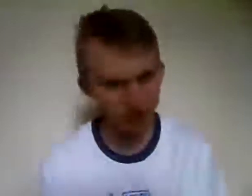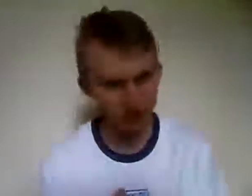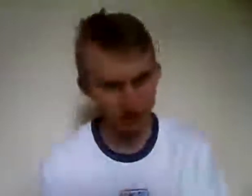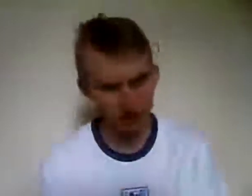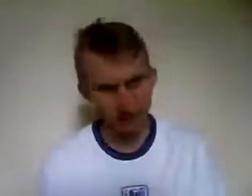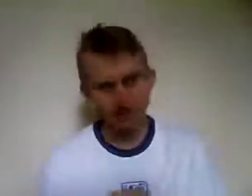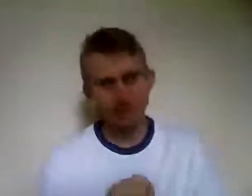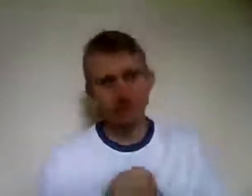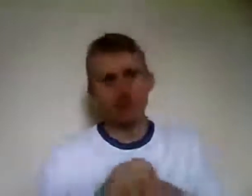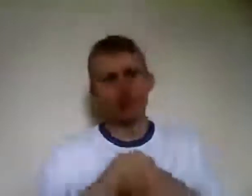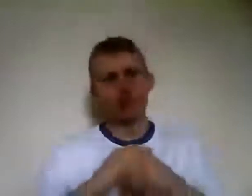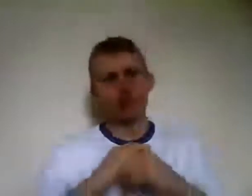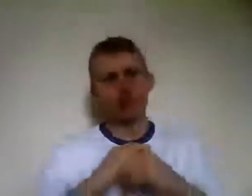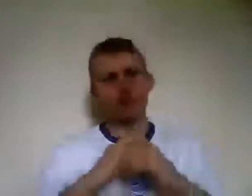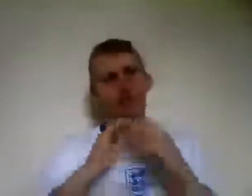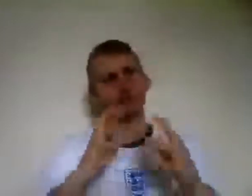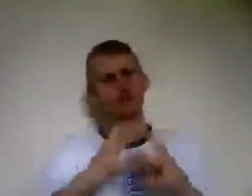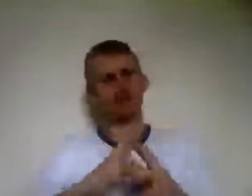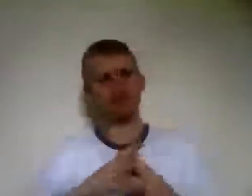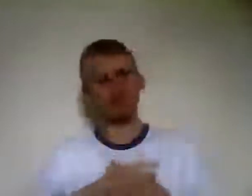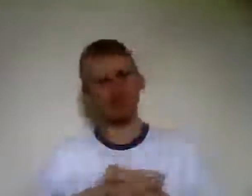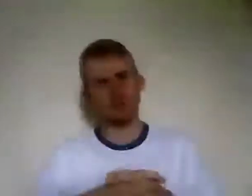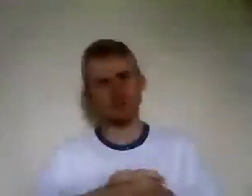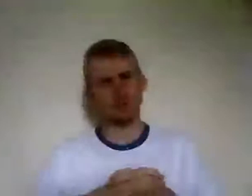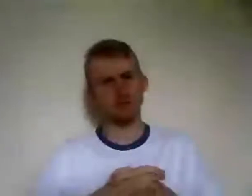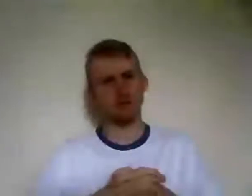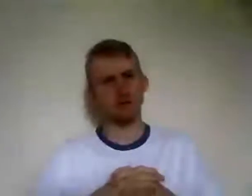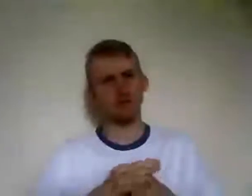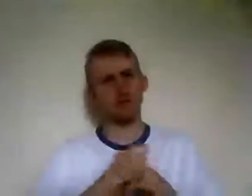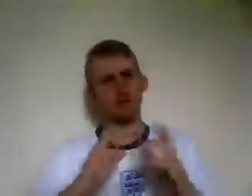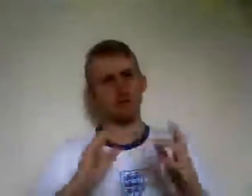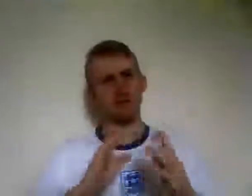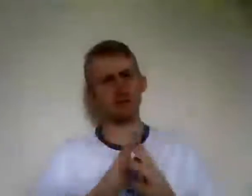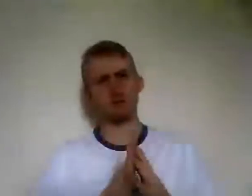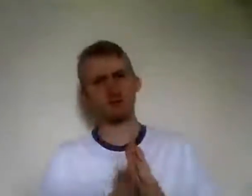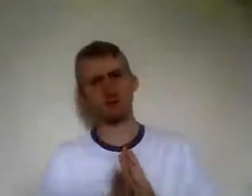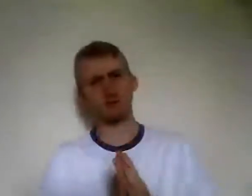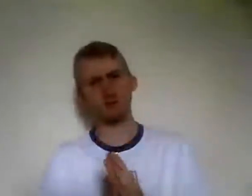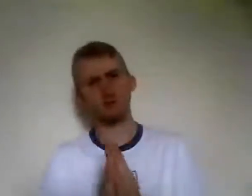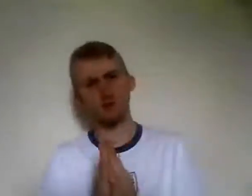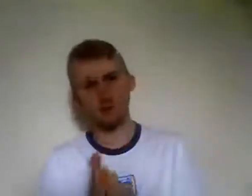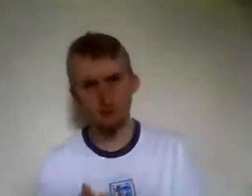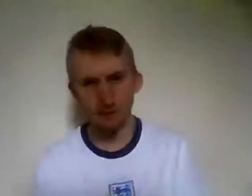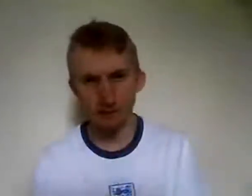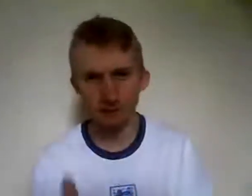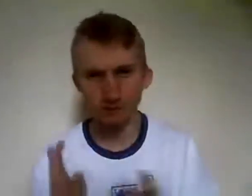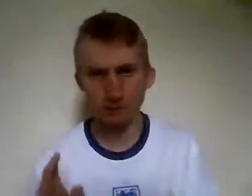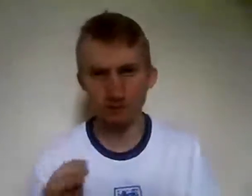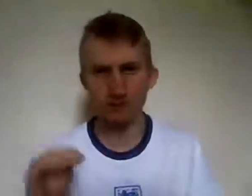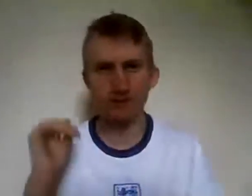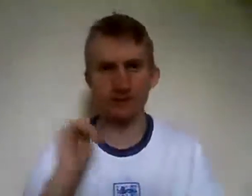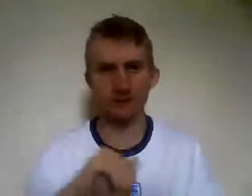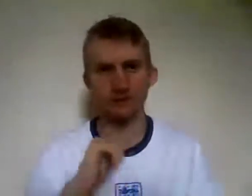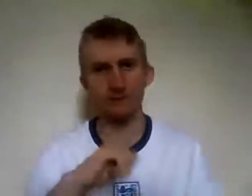£1,100,000 respectively, as well as failing to reach a deal over and Drury, contributed to their dip in